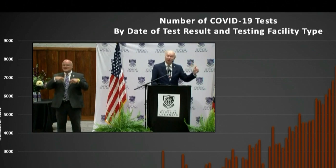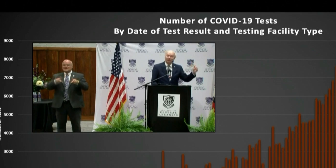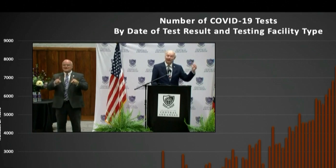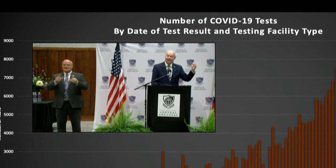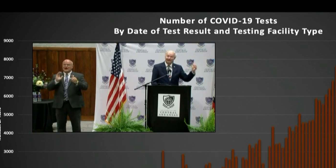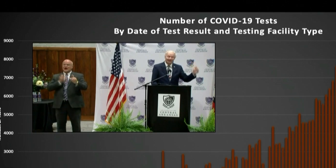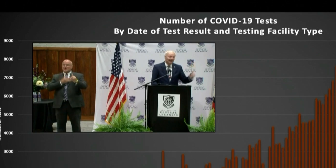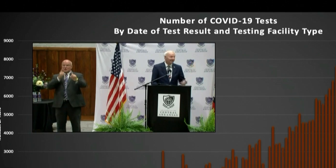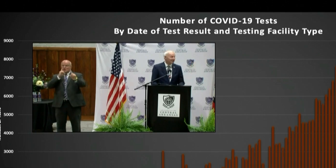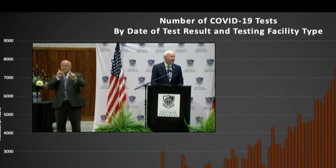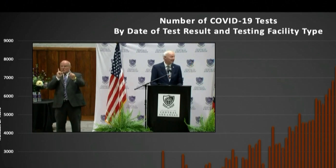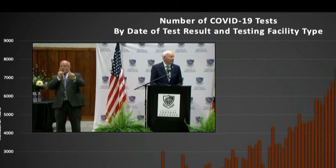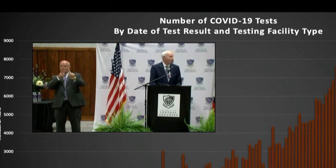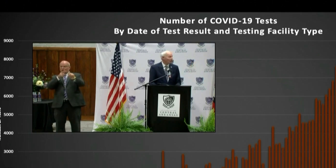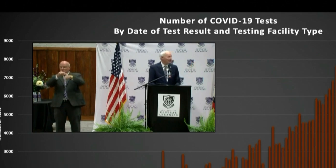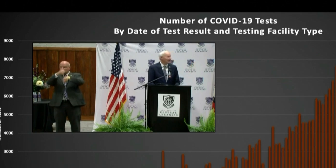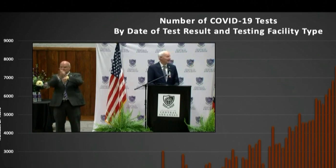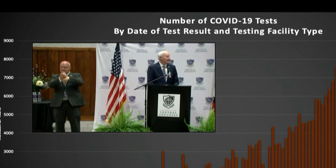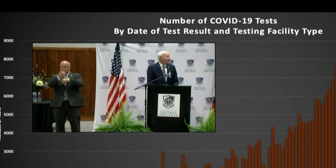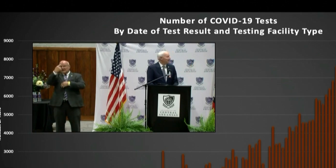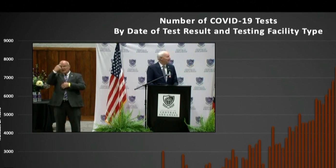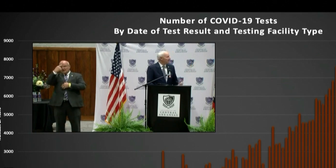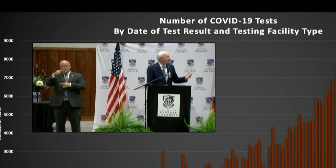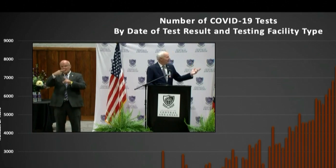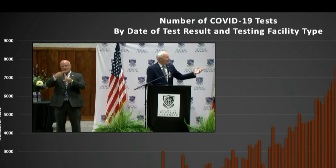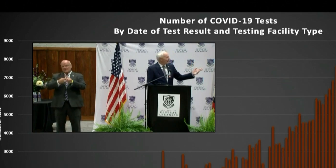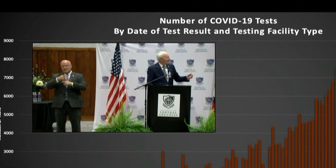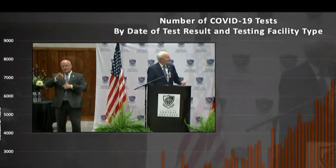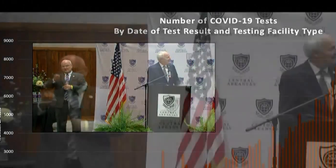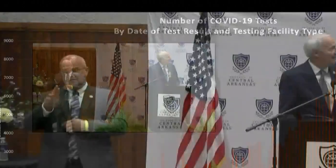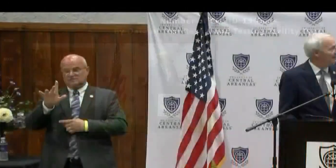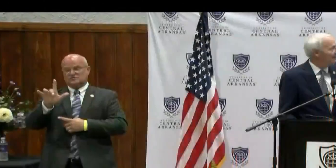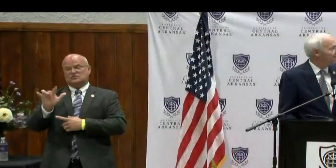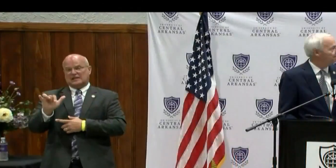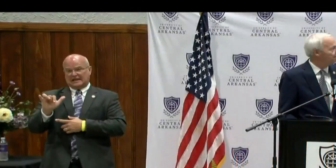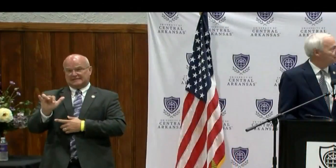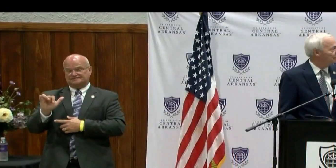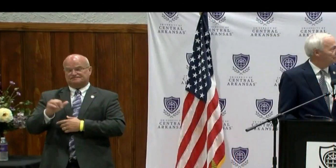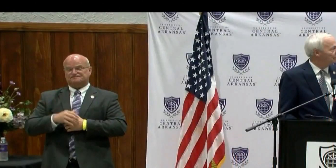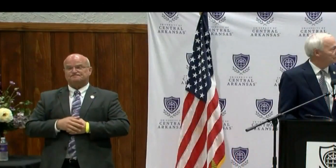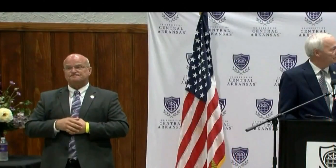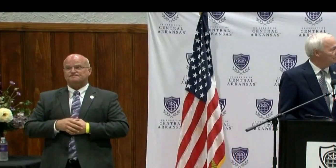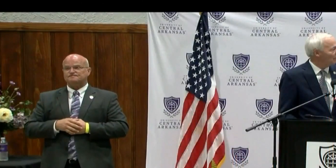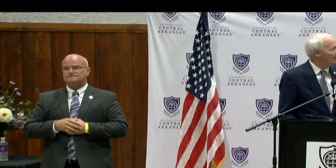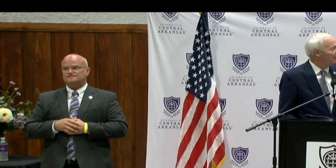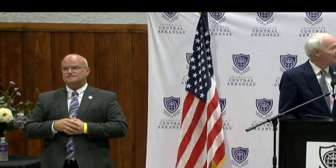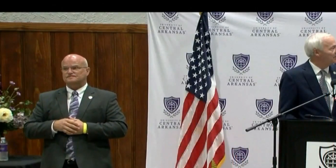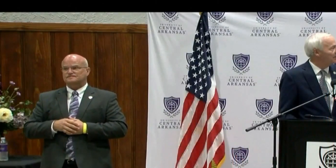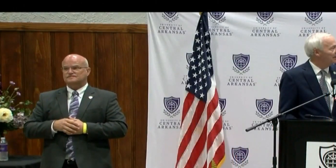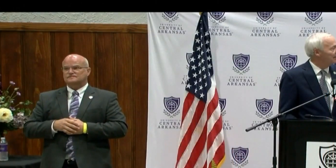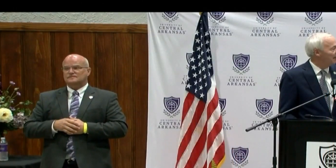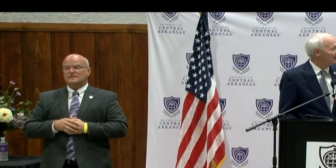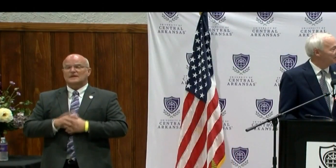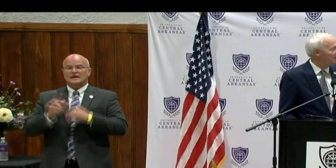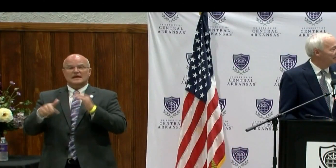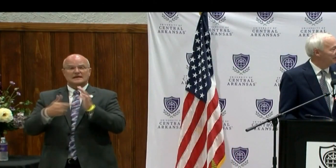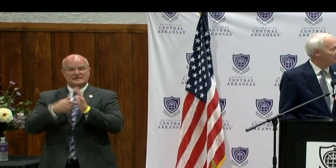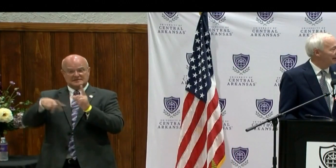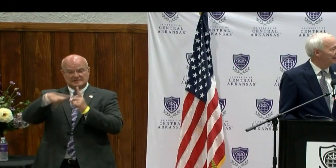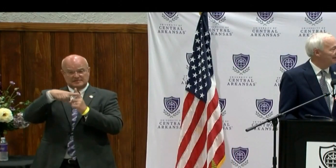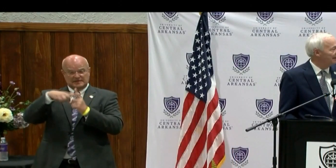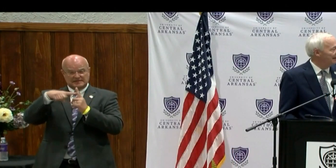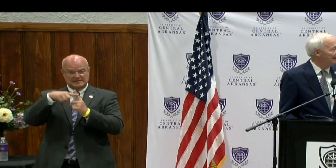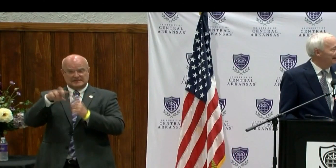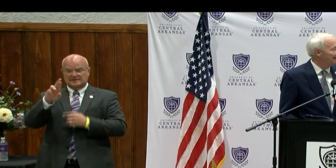the goal that I've set for the month of July. And then this is the